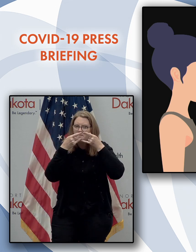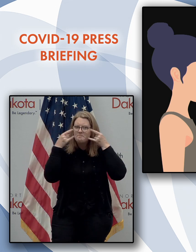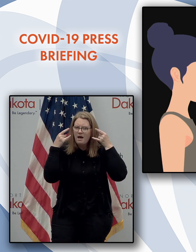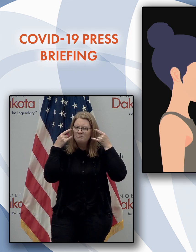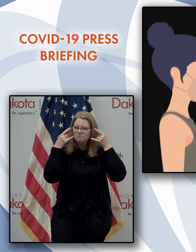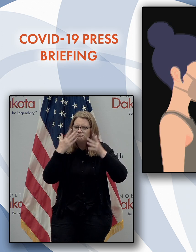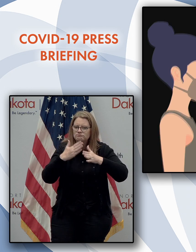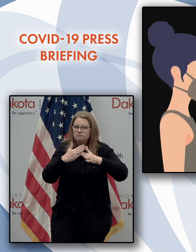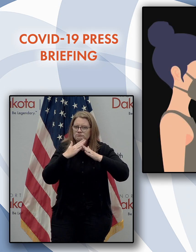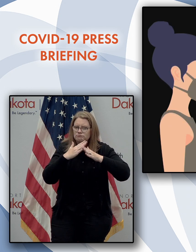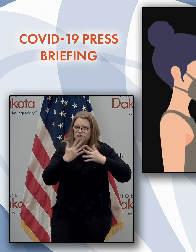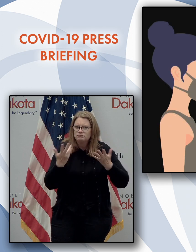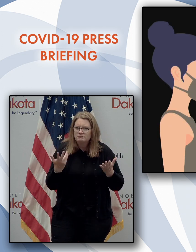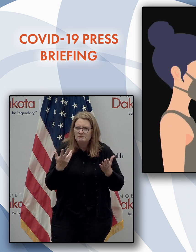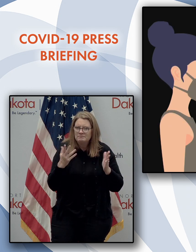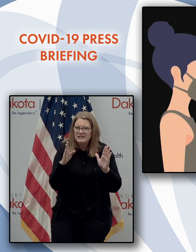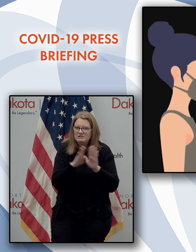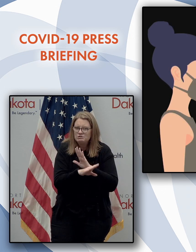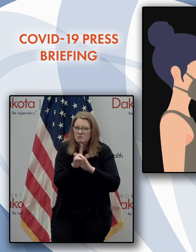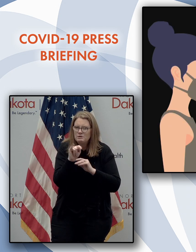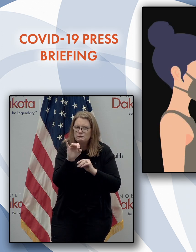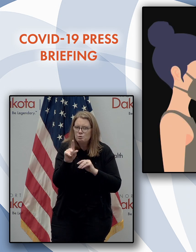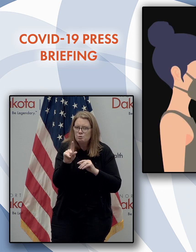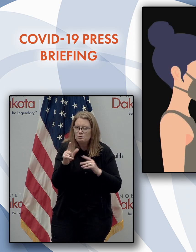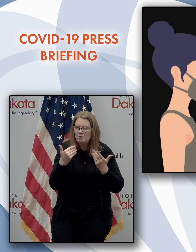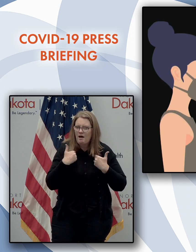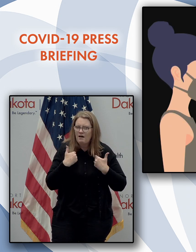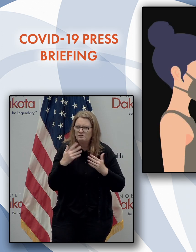and are one of the most effective and cheapest tools that we have to do so.